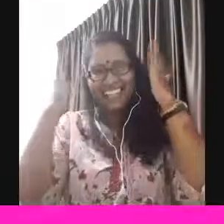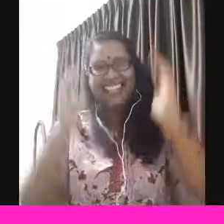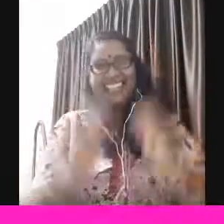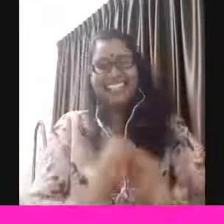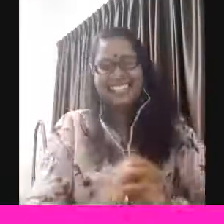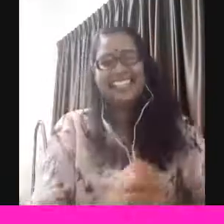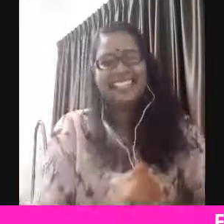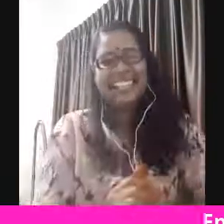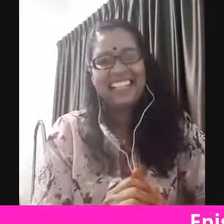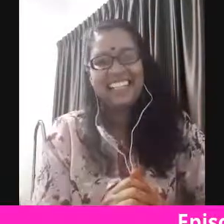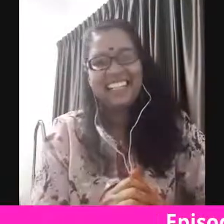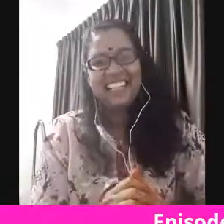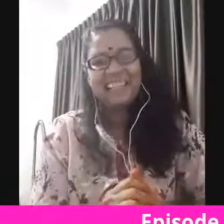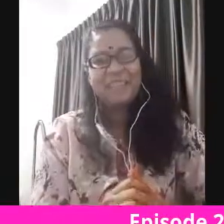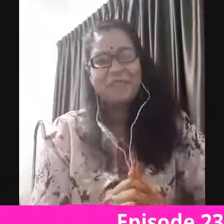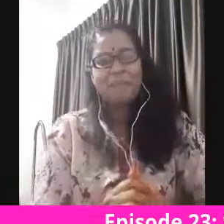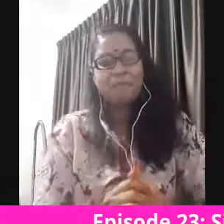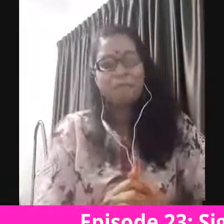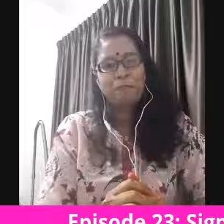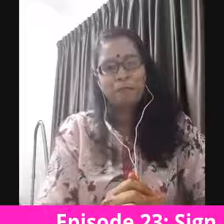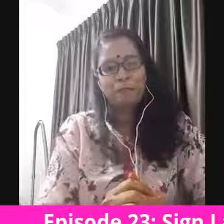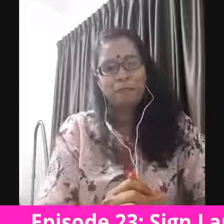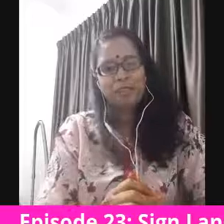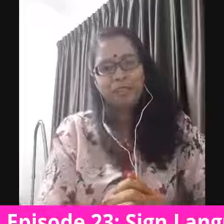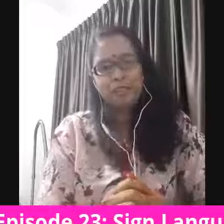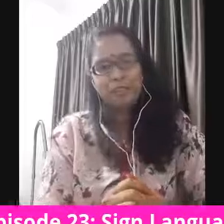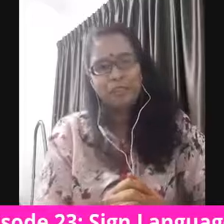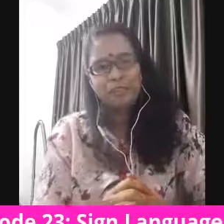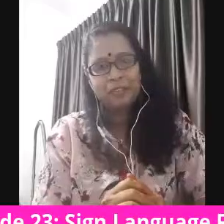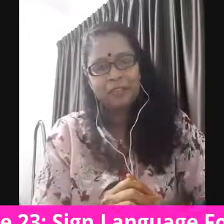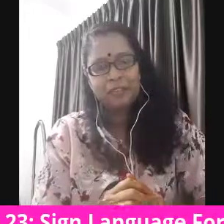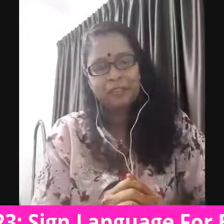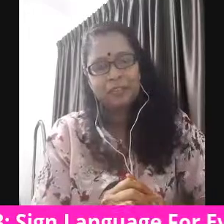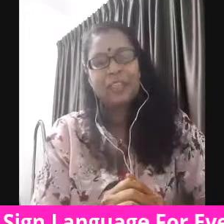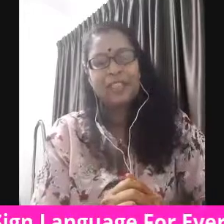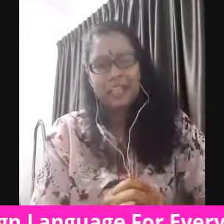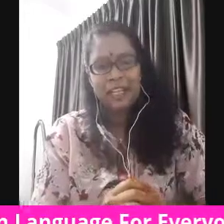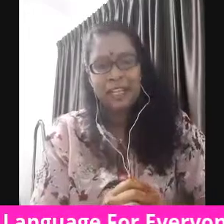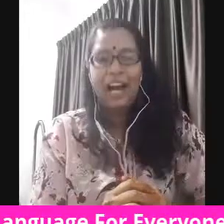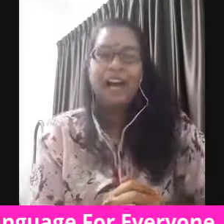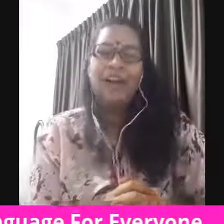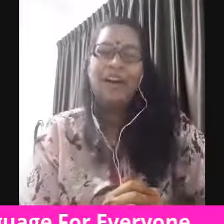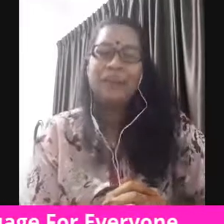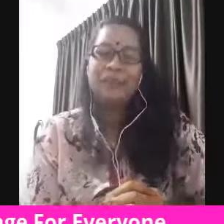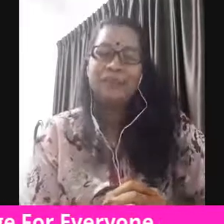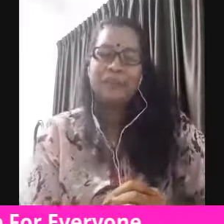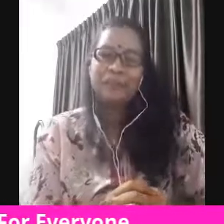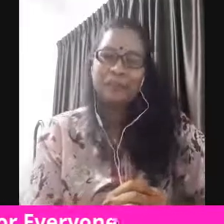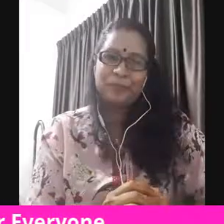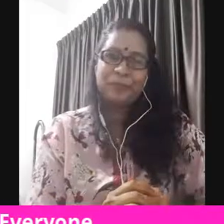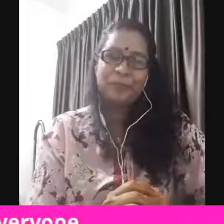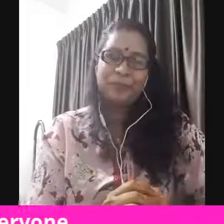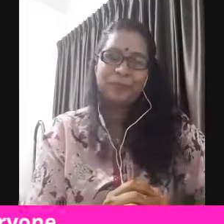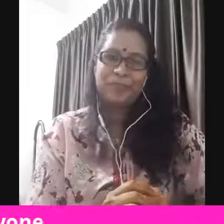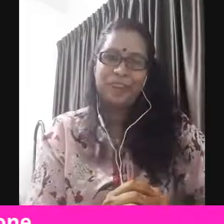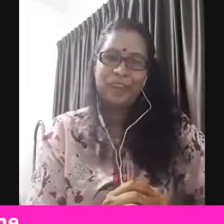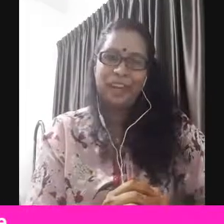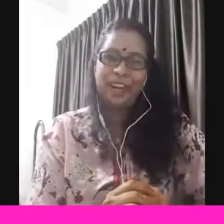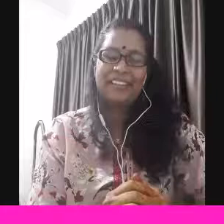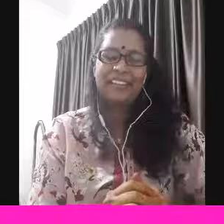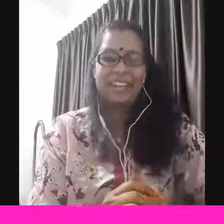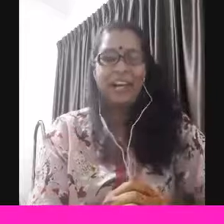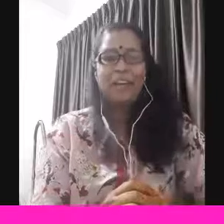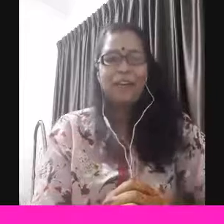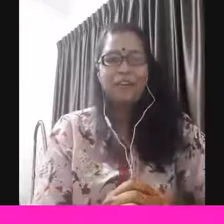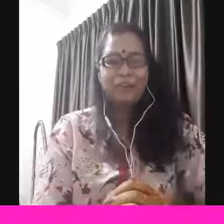Malaysia. Okay, so All right. thank you so So much. thank you, teacher, for this wonderful Yeah, 1 hour. very much for your